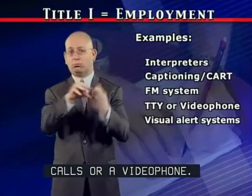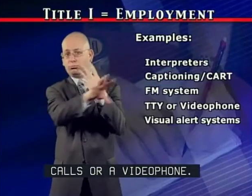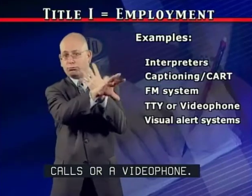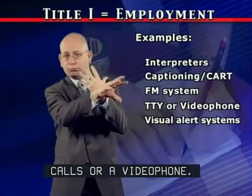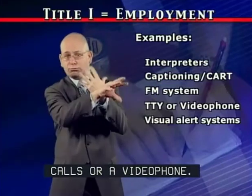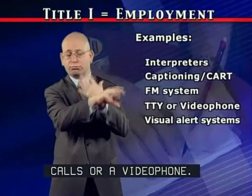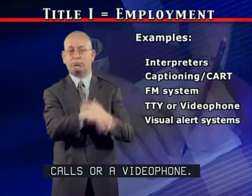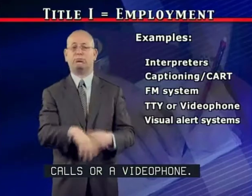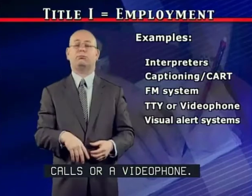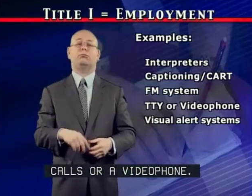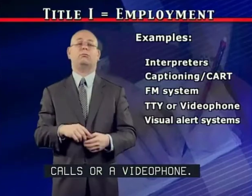video phone.